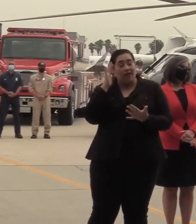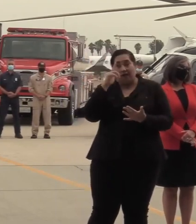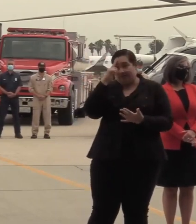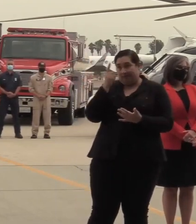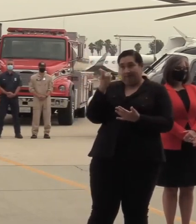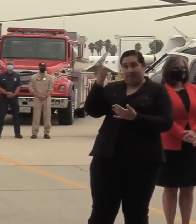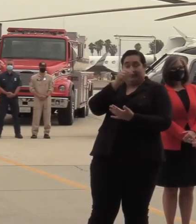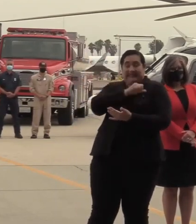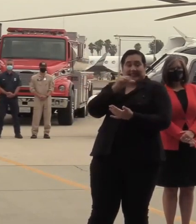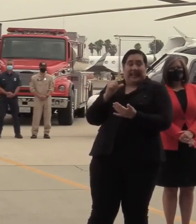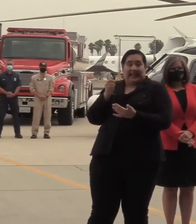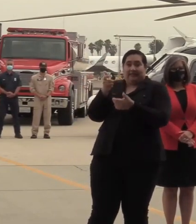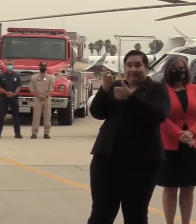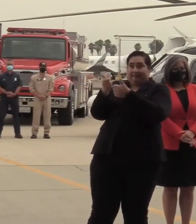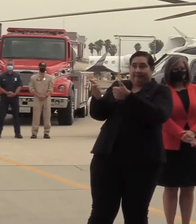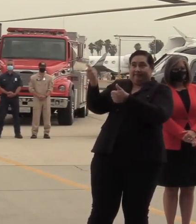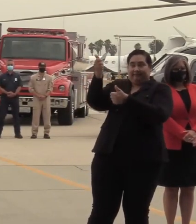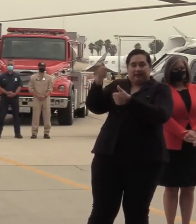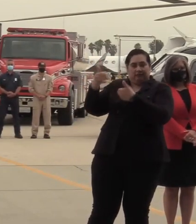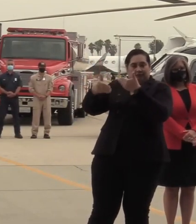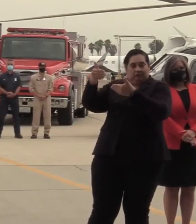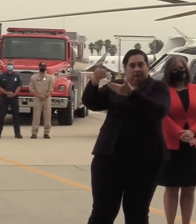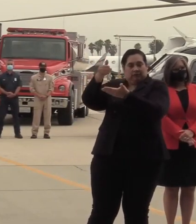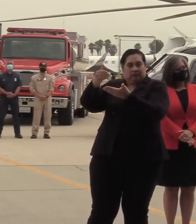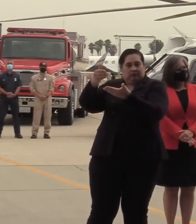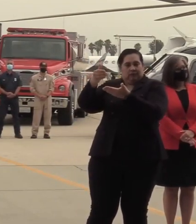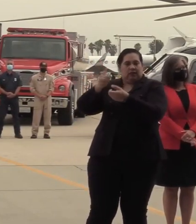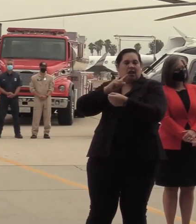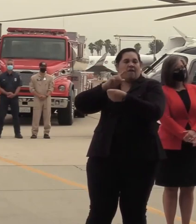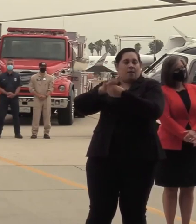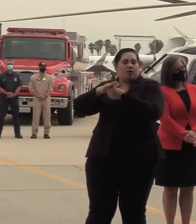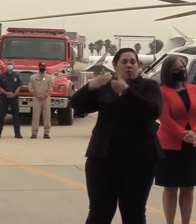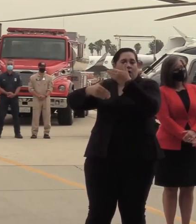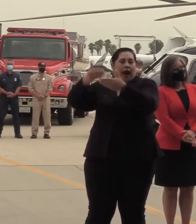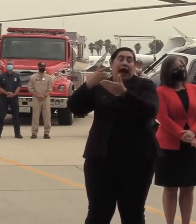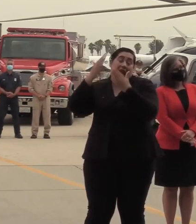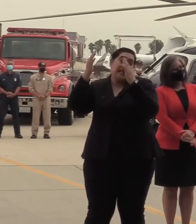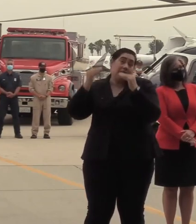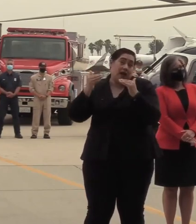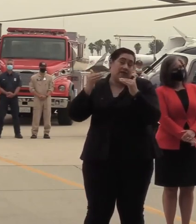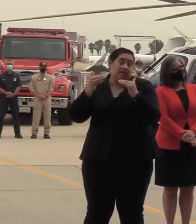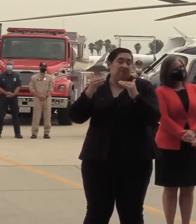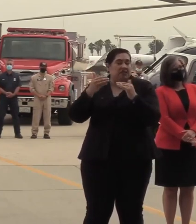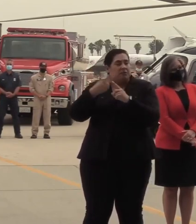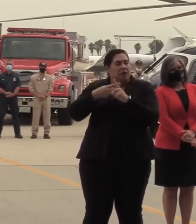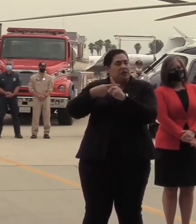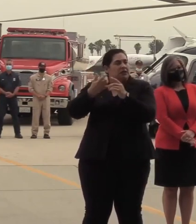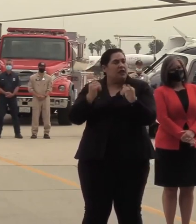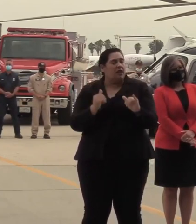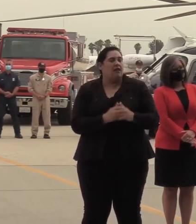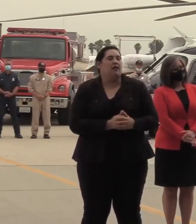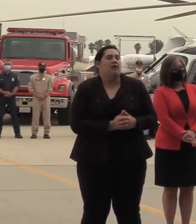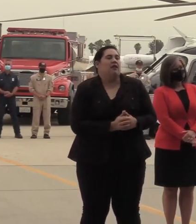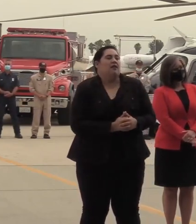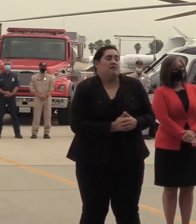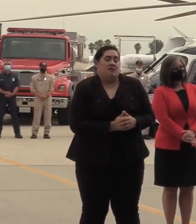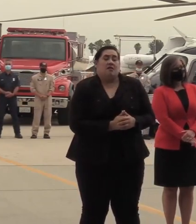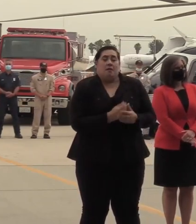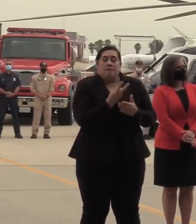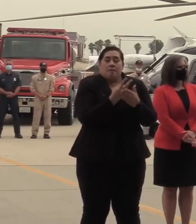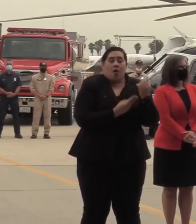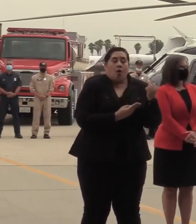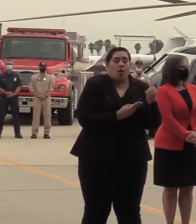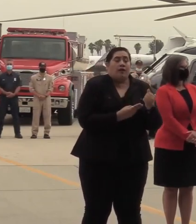up to the Senate to... go through the confirmation process, so I expect it to be some months still. There's both